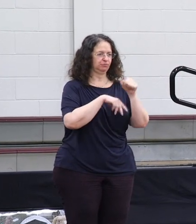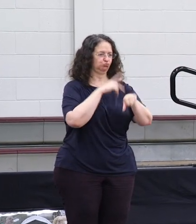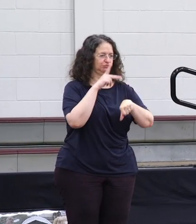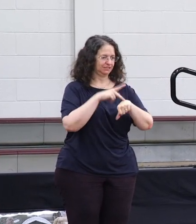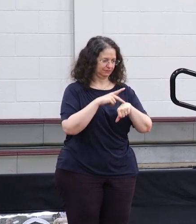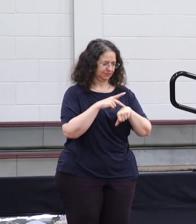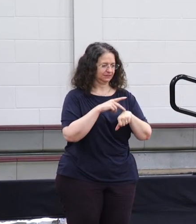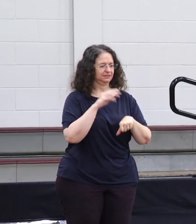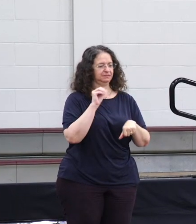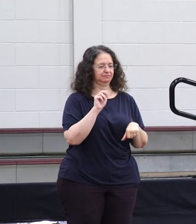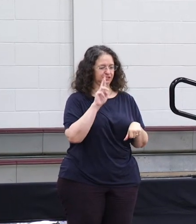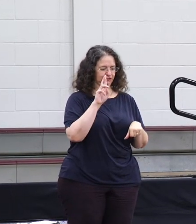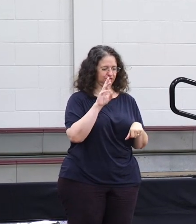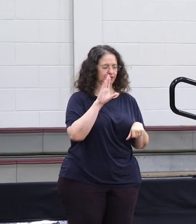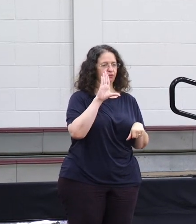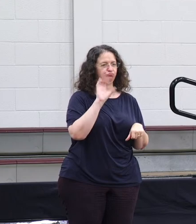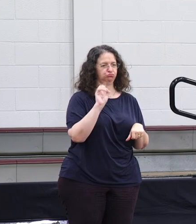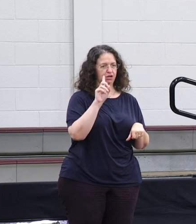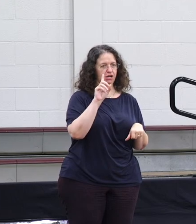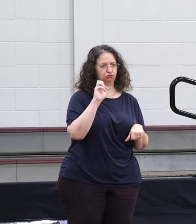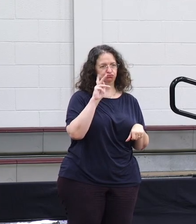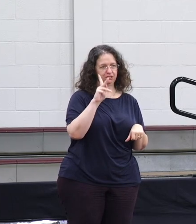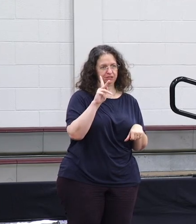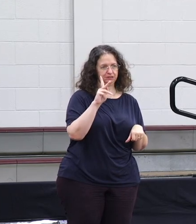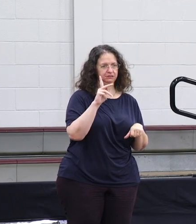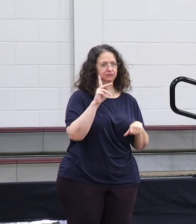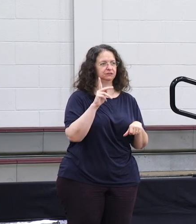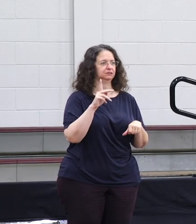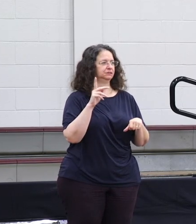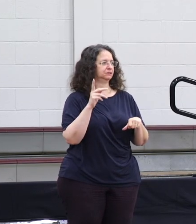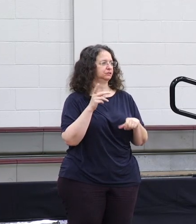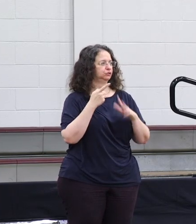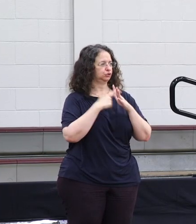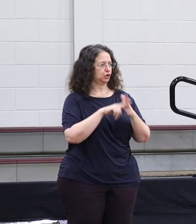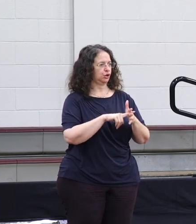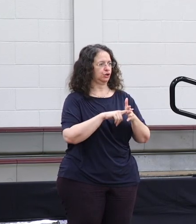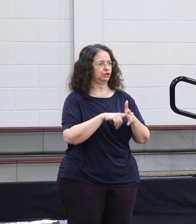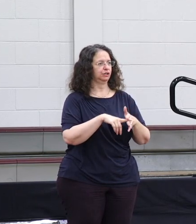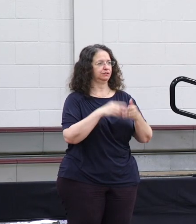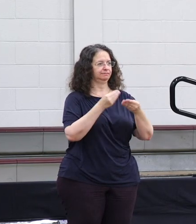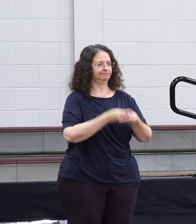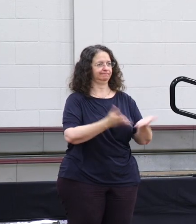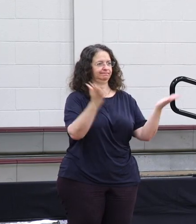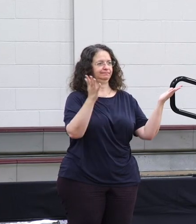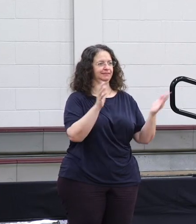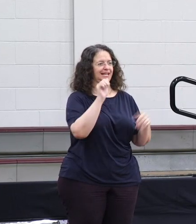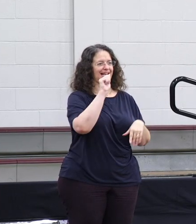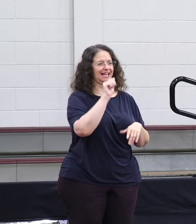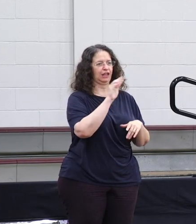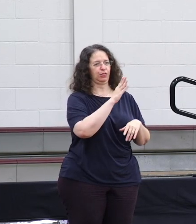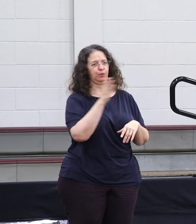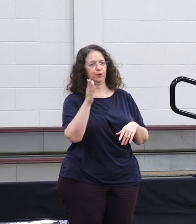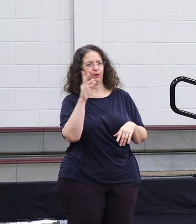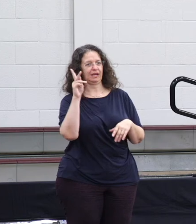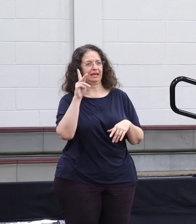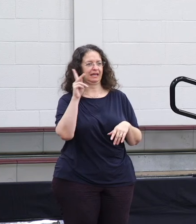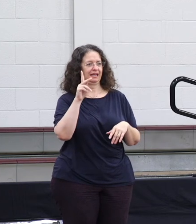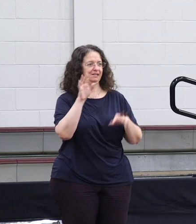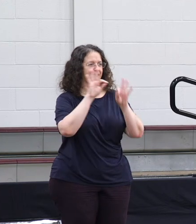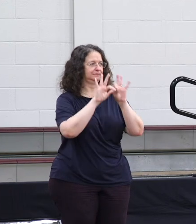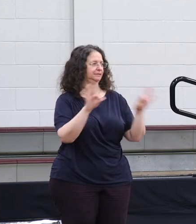Mr. Broderick, to the podium to begin the presentation of the class, A through K. Christy,